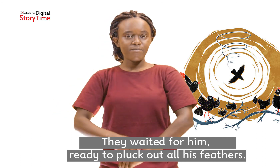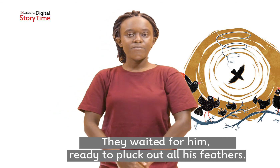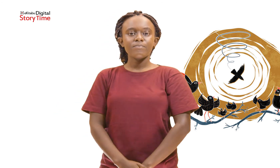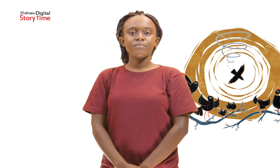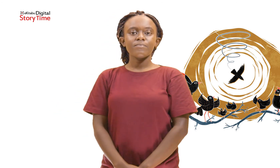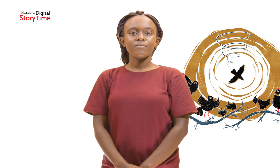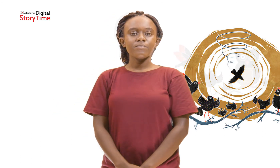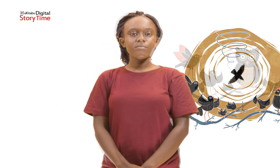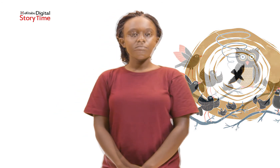feathers.